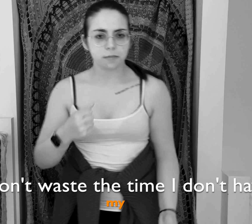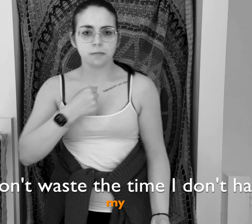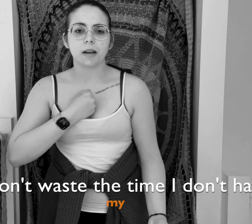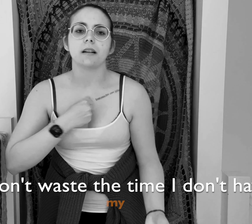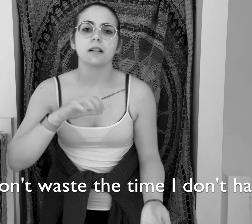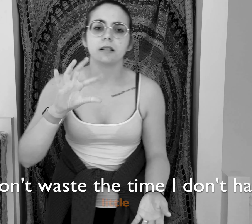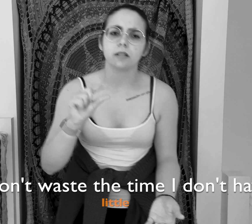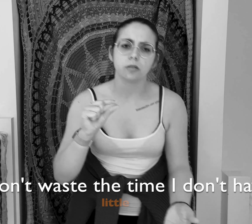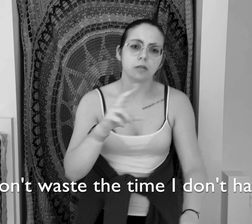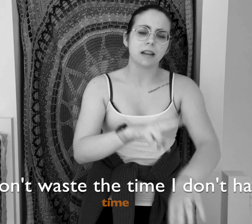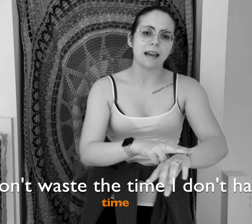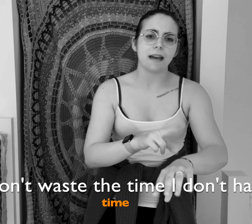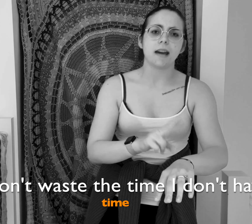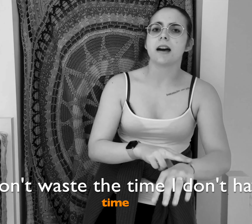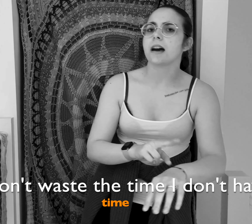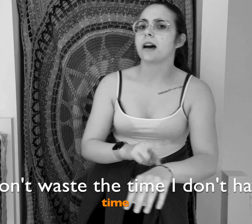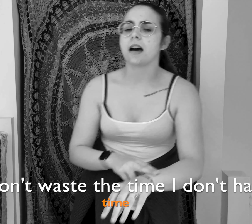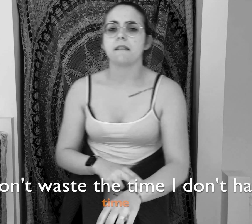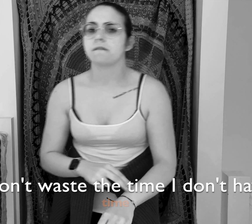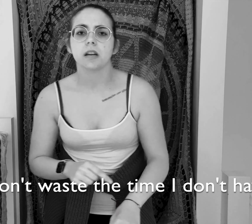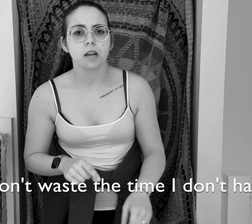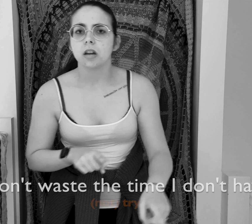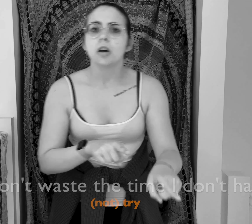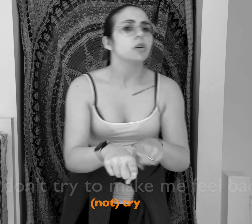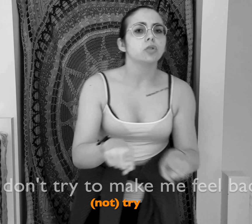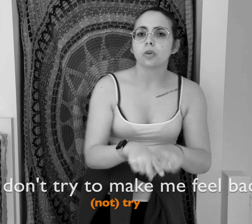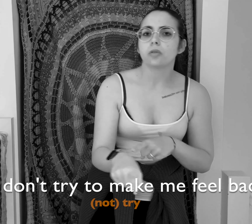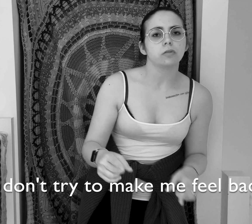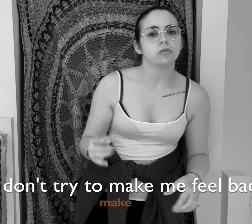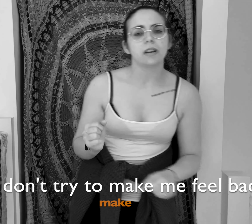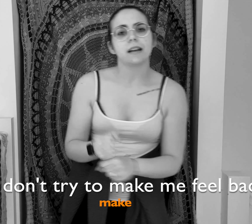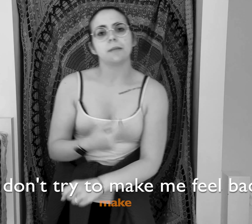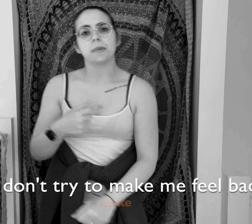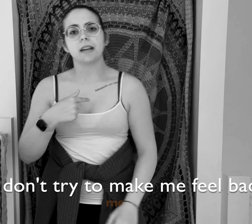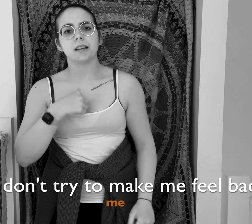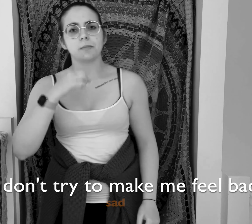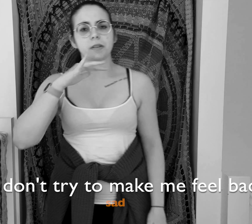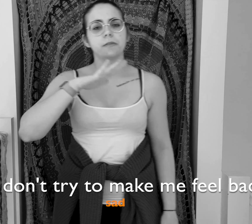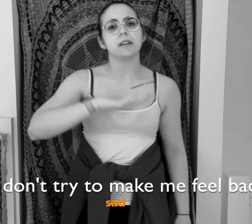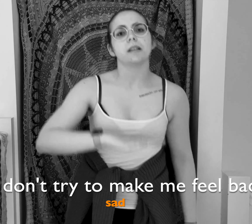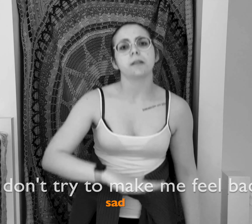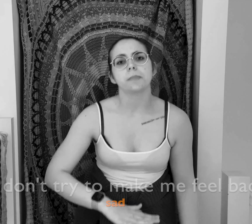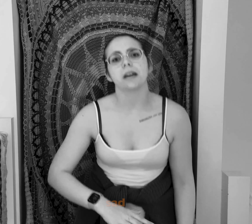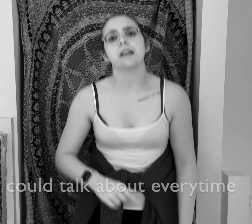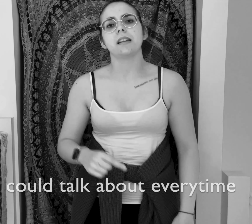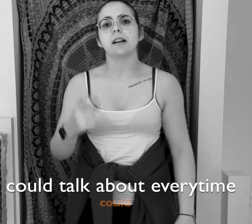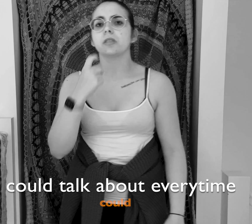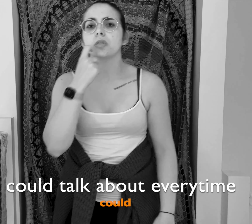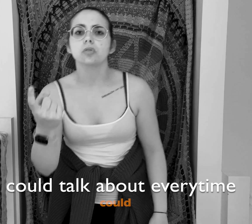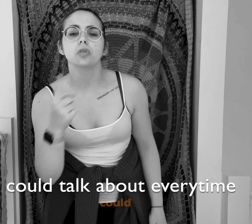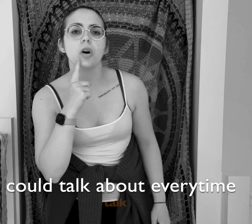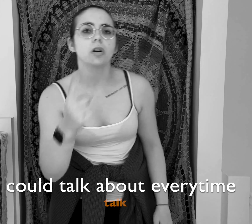the time I don't have Don't try to make me feel bad I could talk